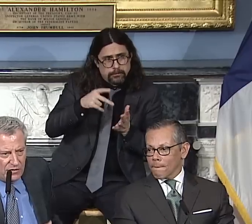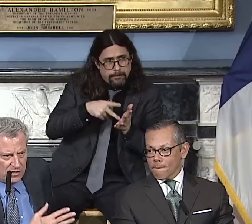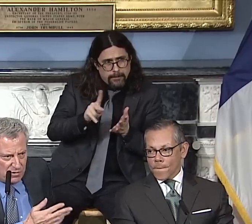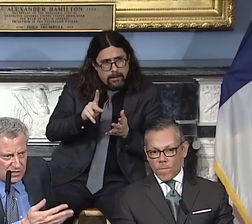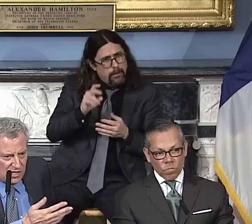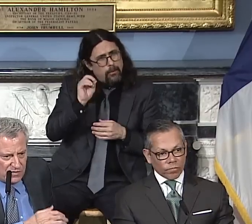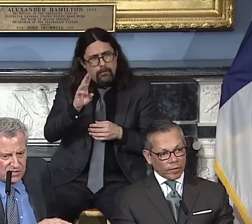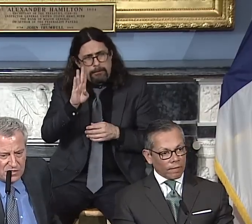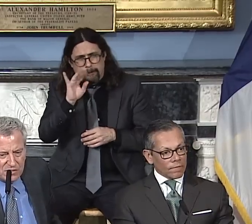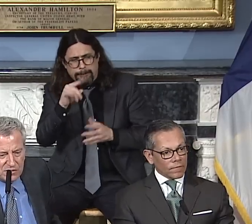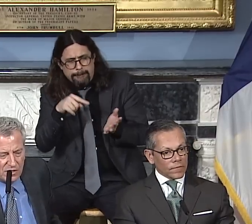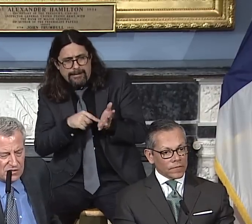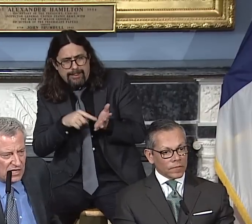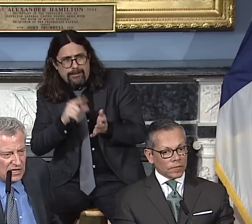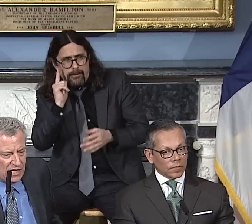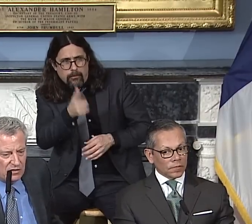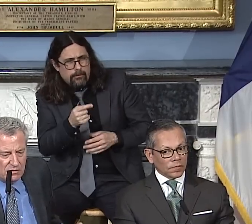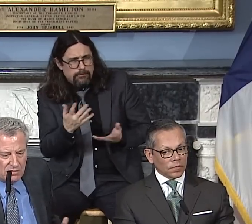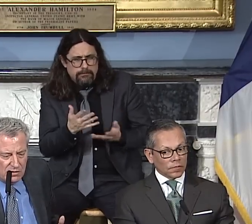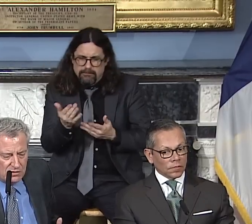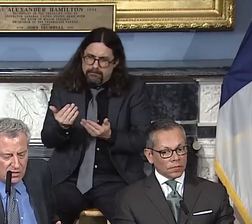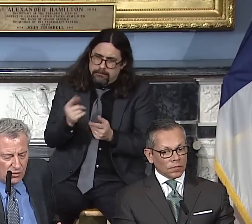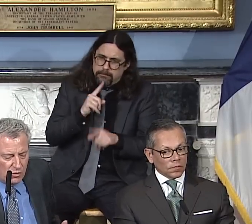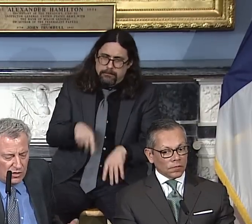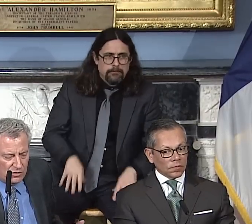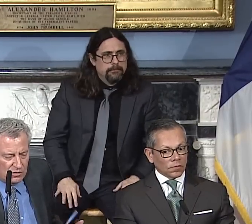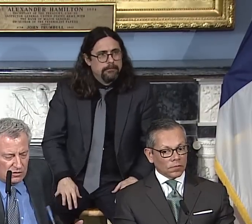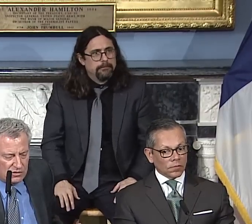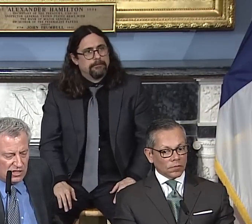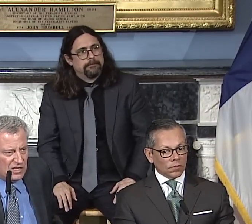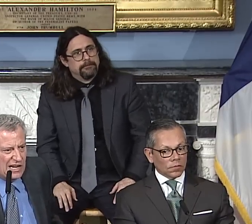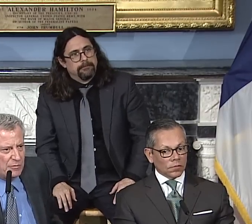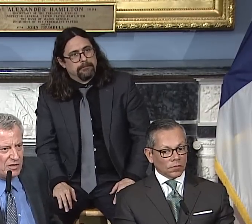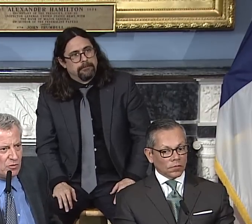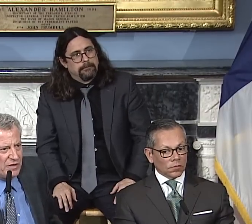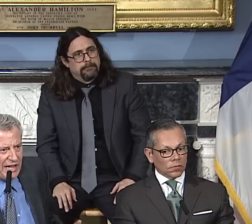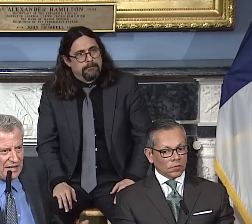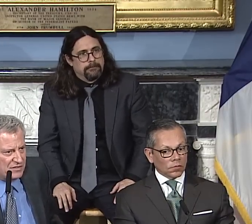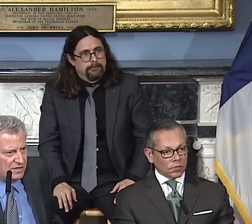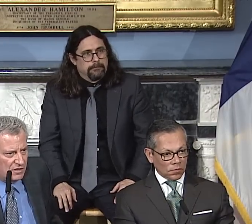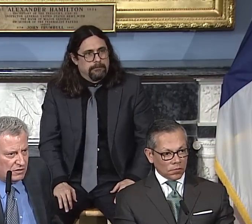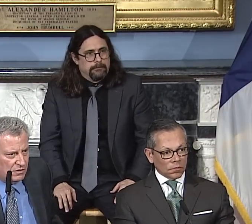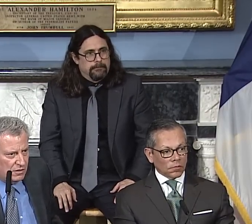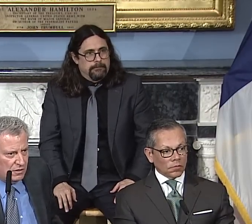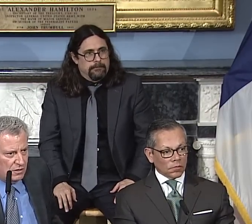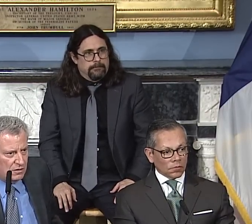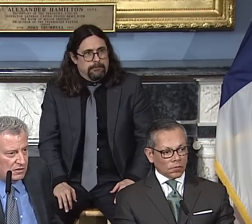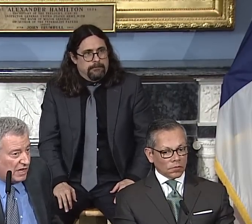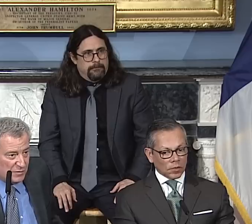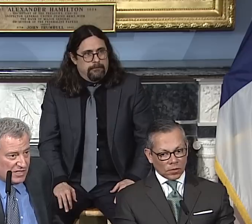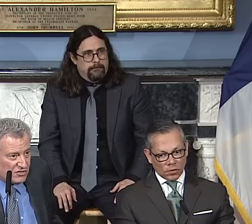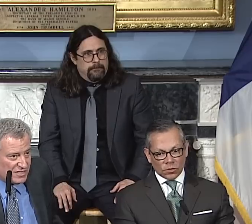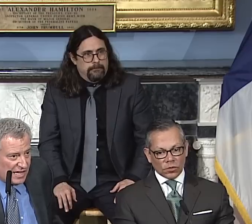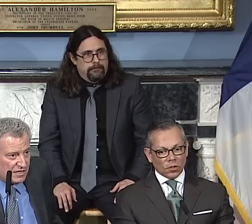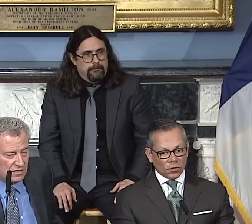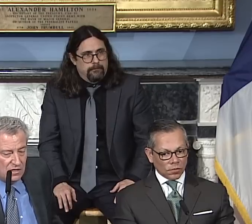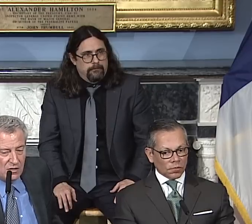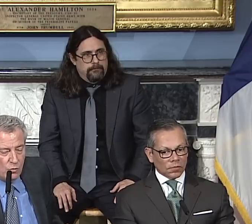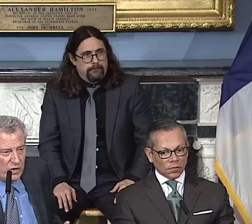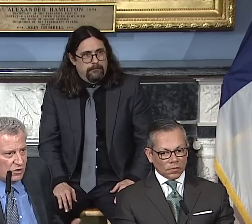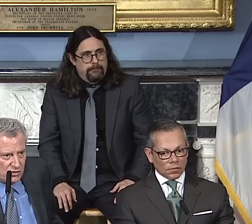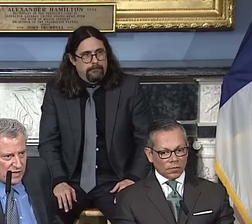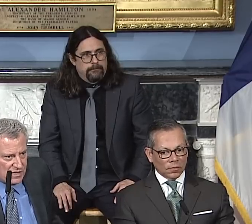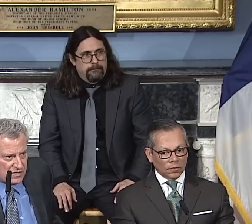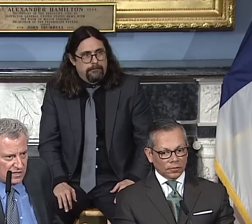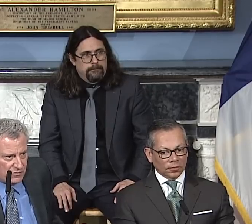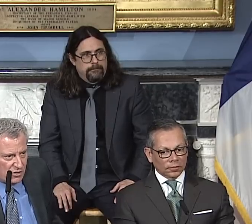in many of these press conferences, I'll say it again, no one who is undocumented will be asked their documentation status.